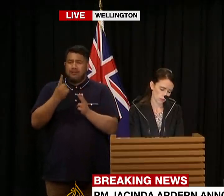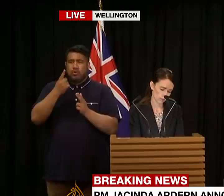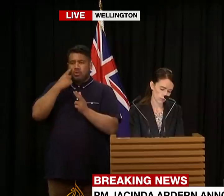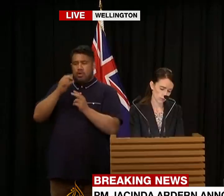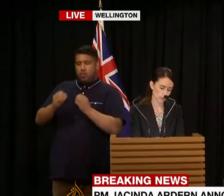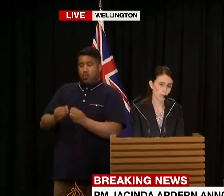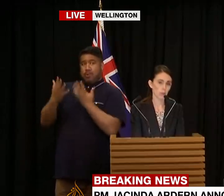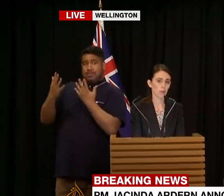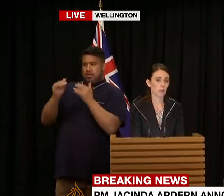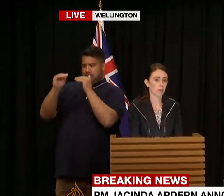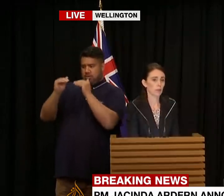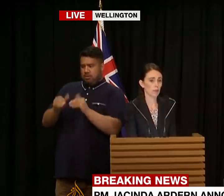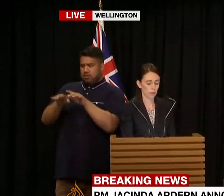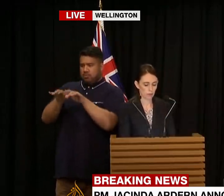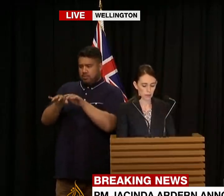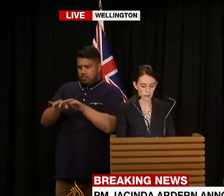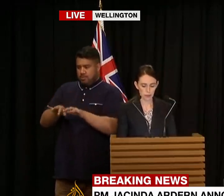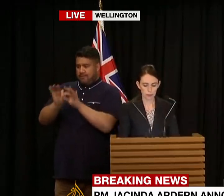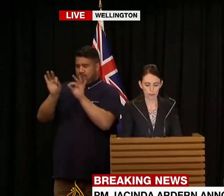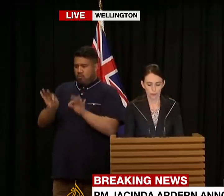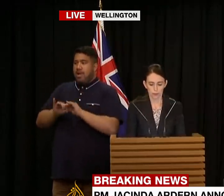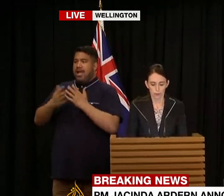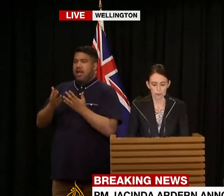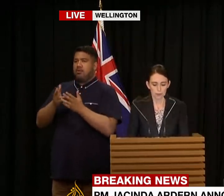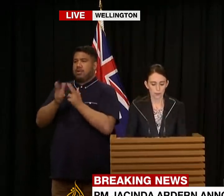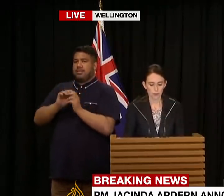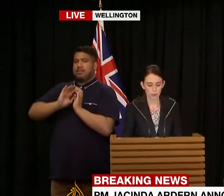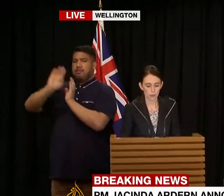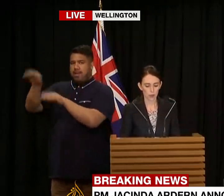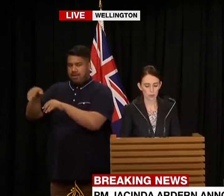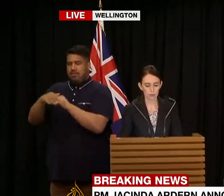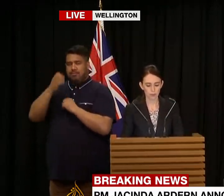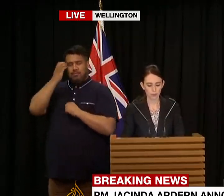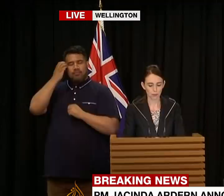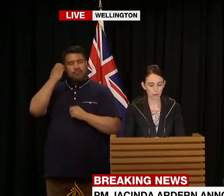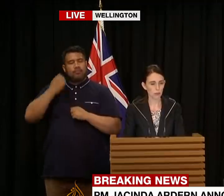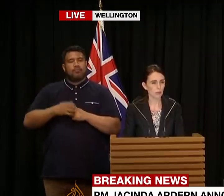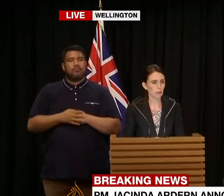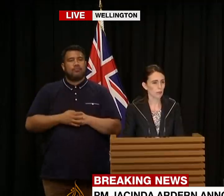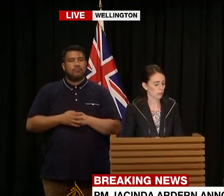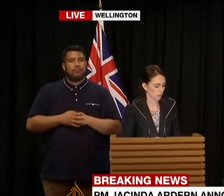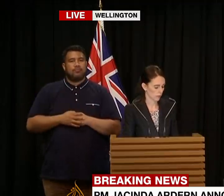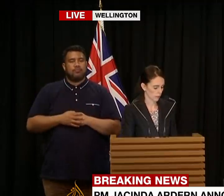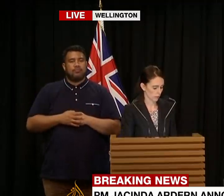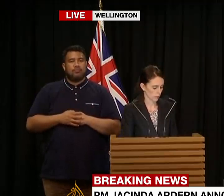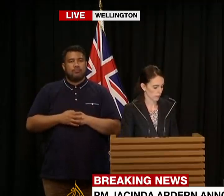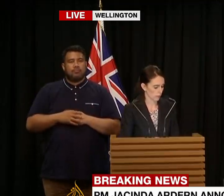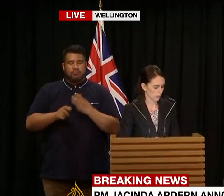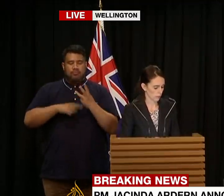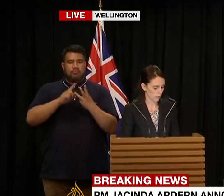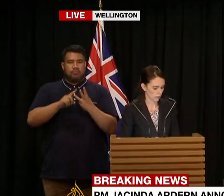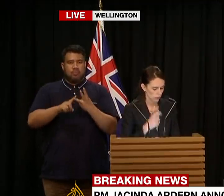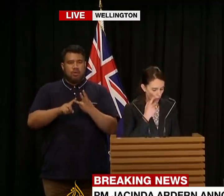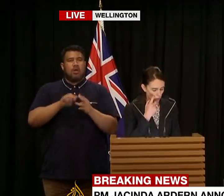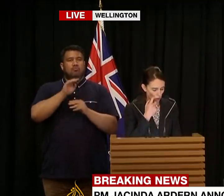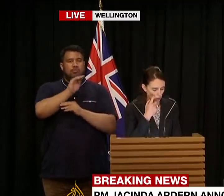website and use the online form to arrange to hand over the MSSAs and assault rifles. Finally, I